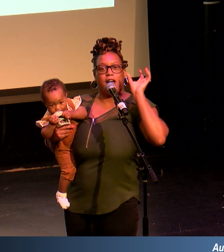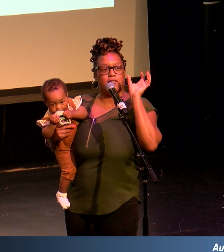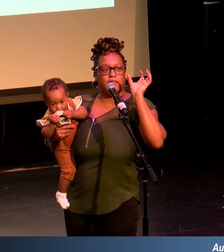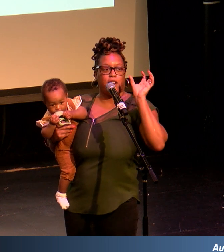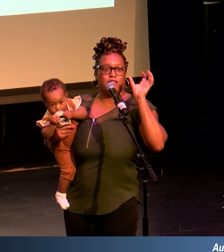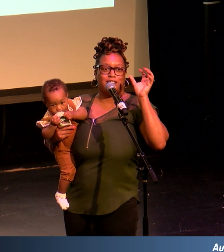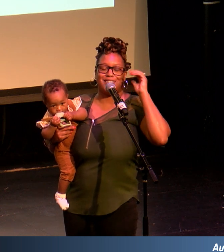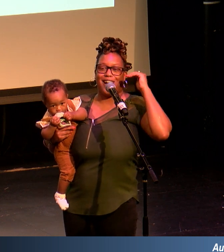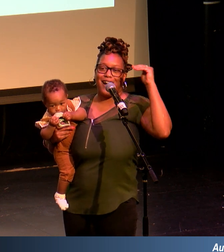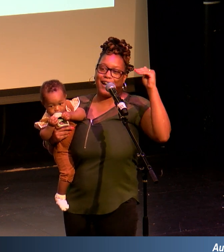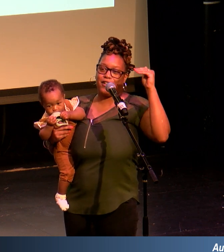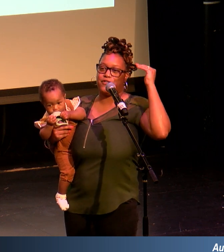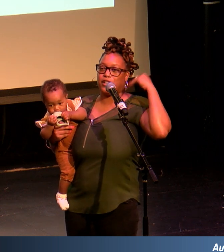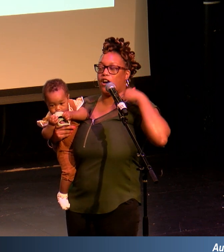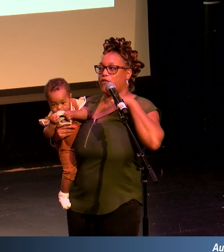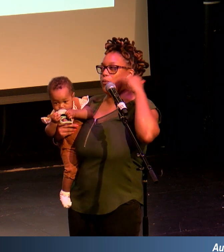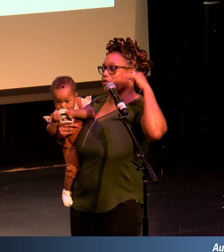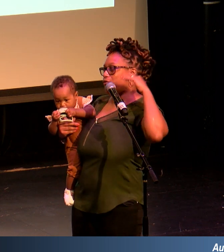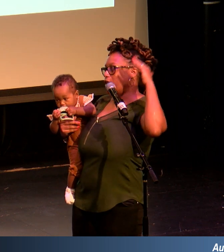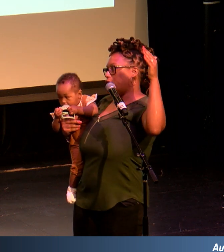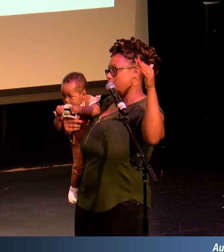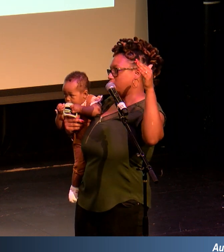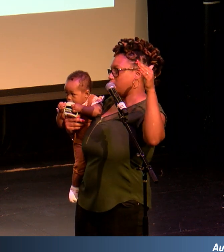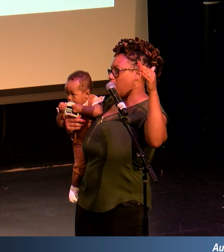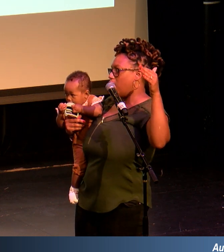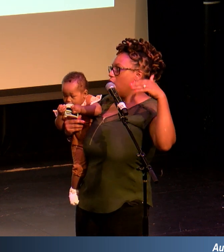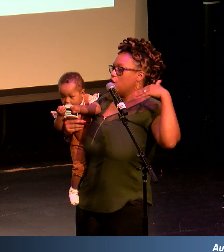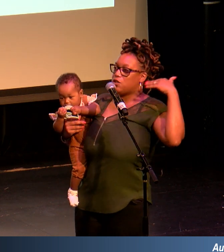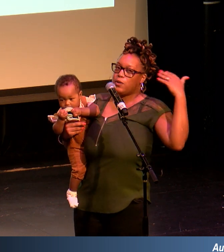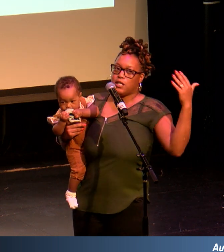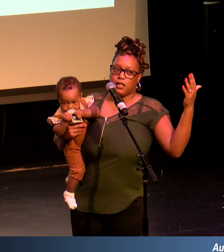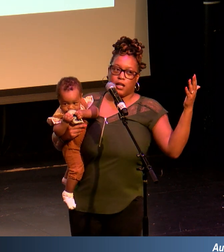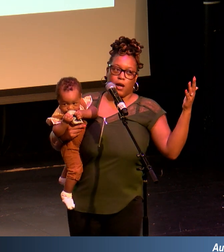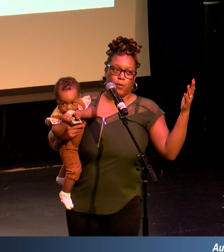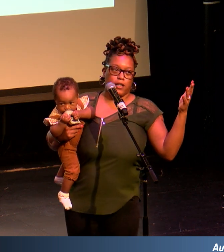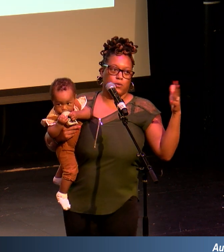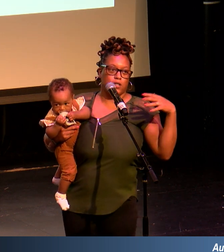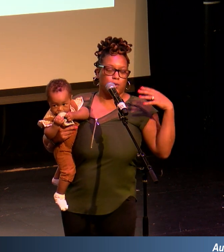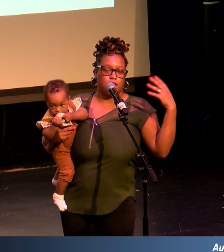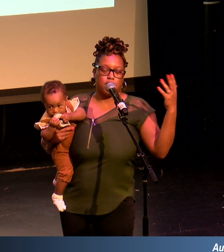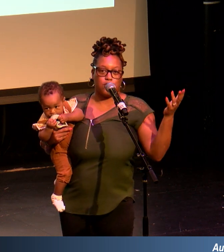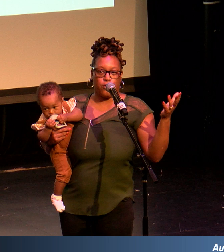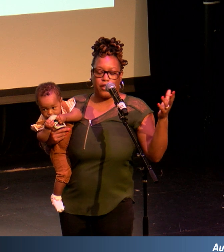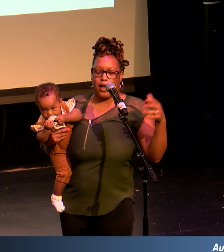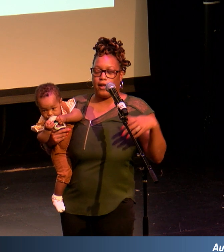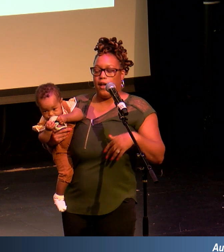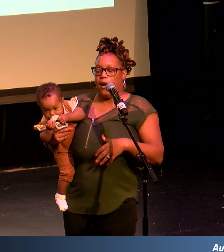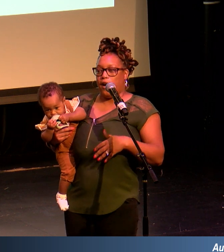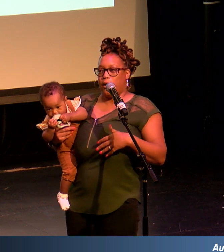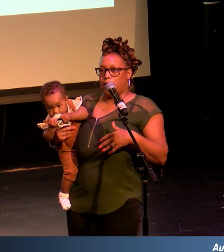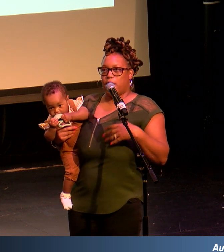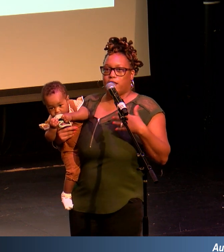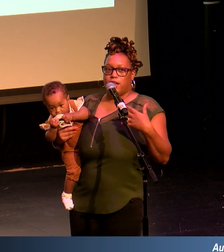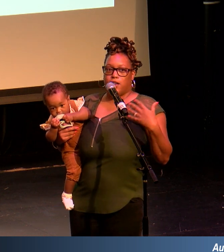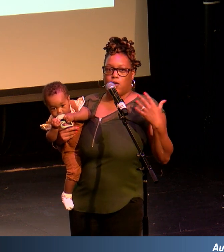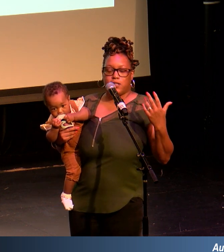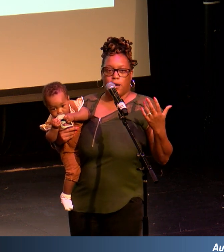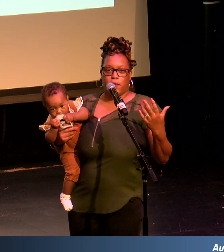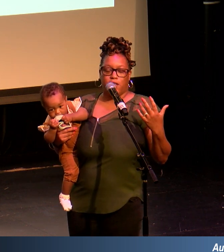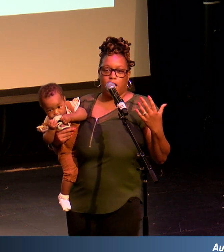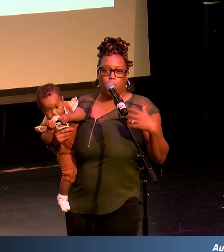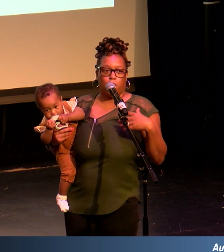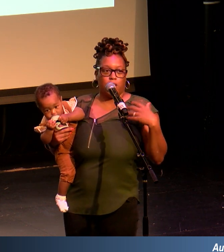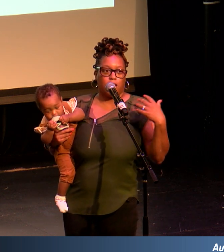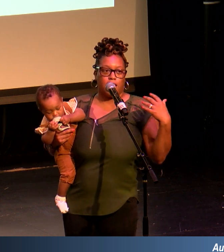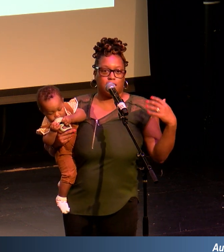the housing voucher is not high enough to cover what the rent increases are. So we need to look at ways in which we can control that. And then on top